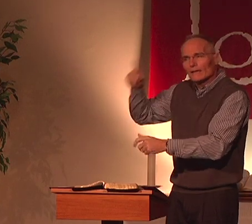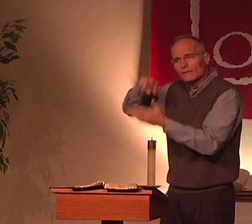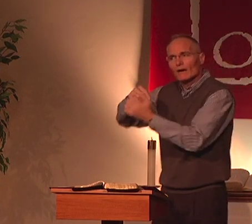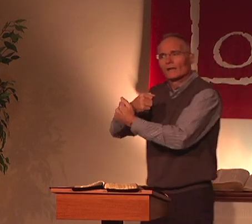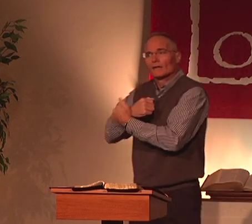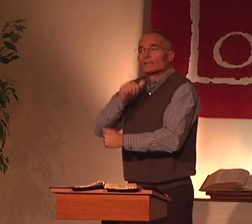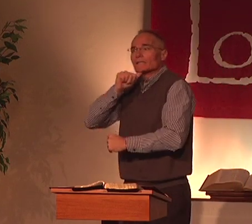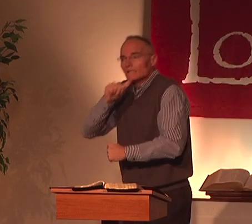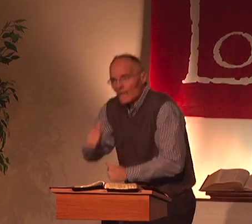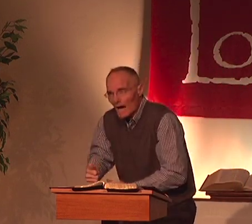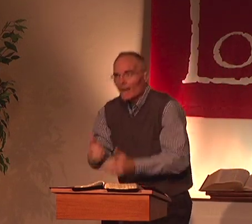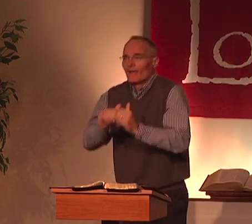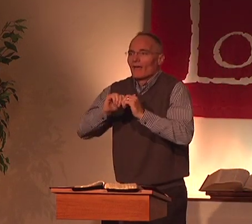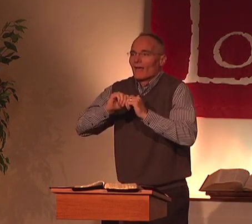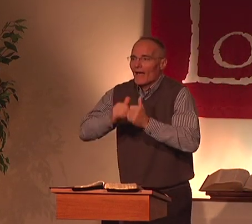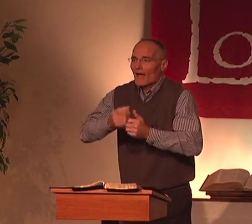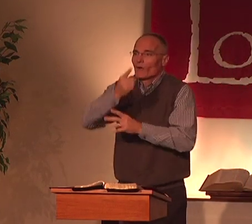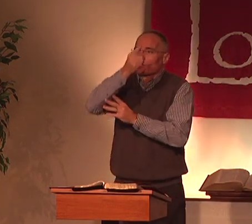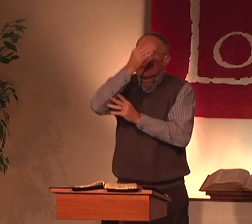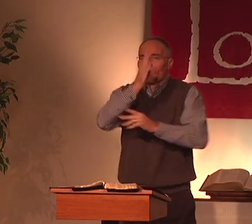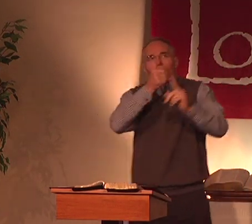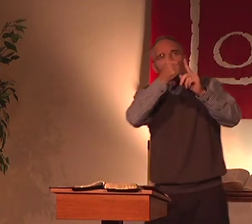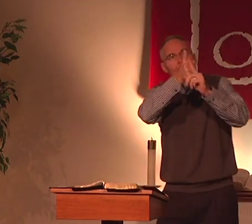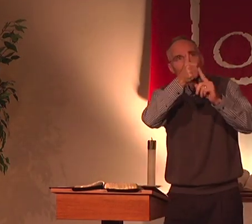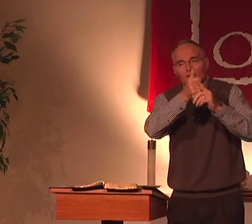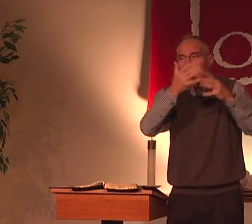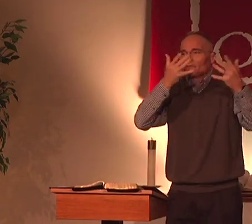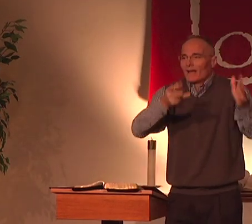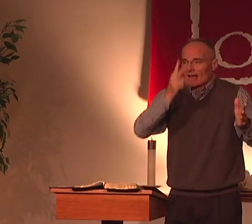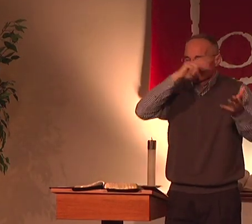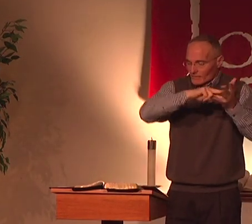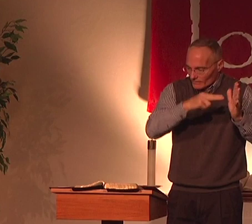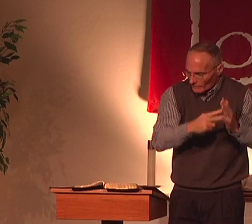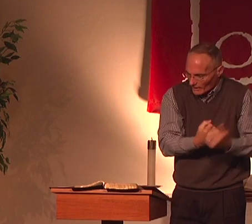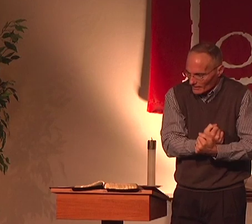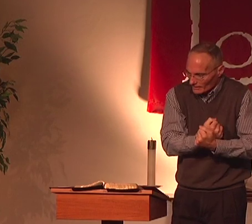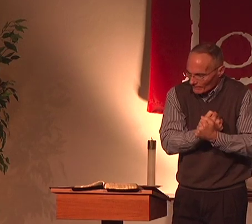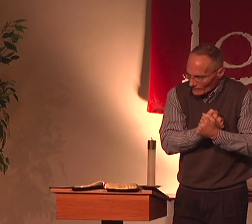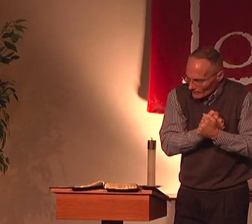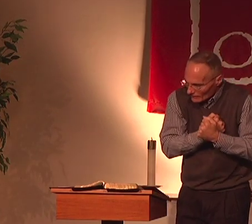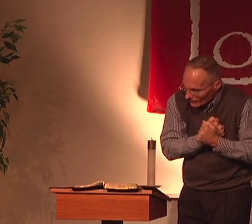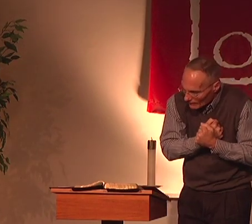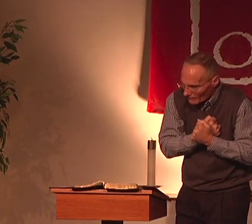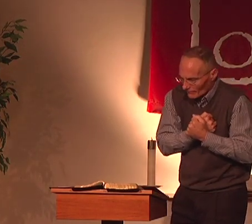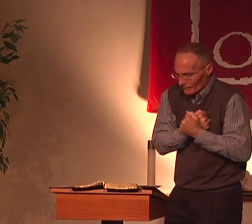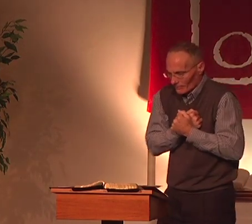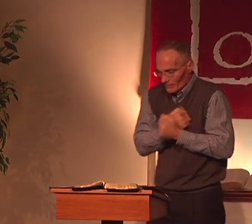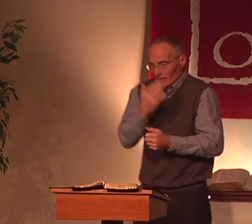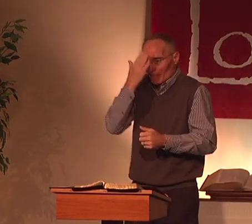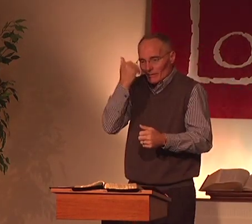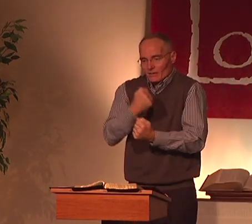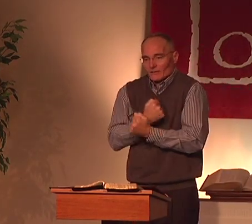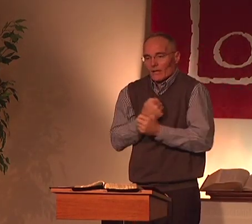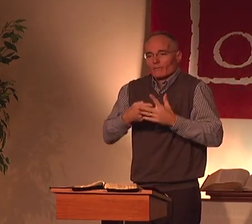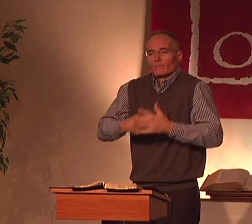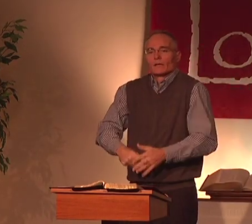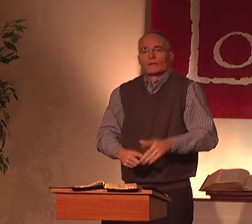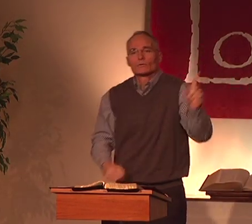How they define love Is not how God himself Has already defined love Because